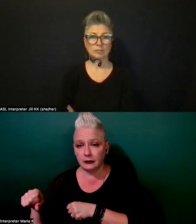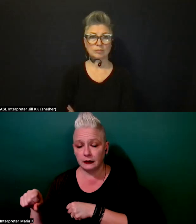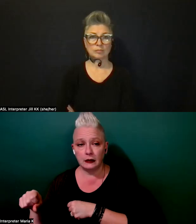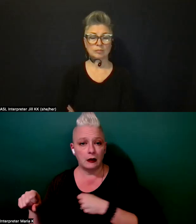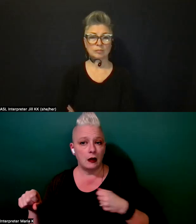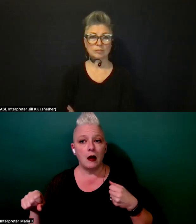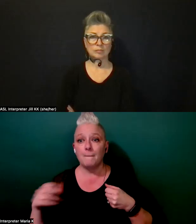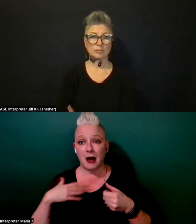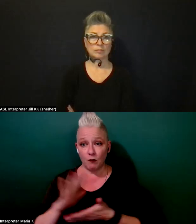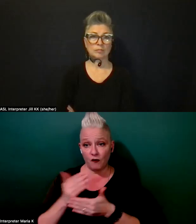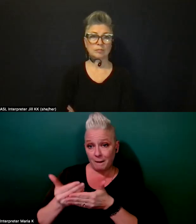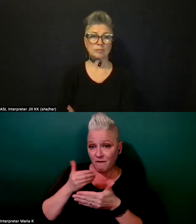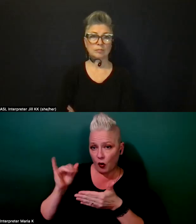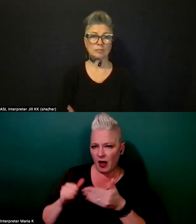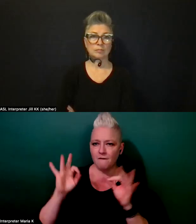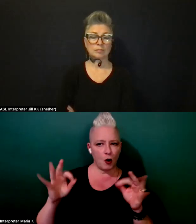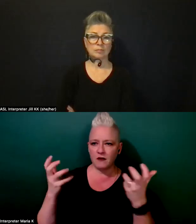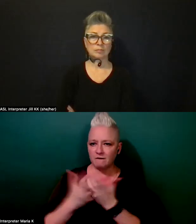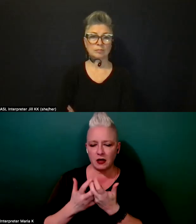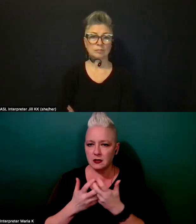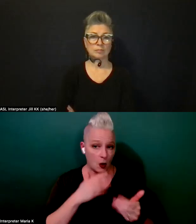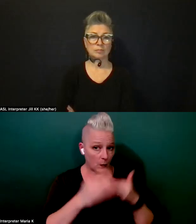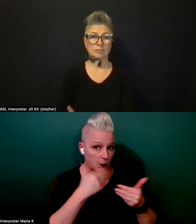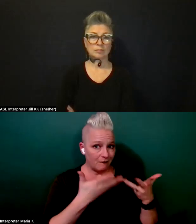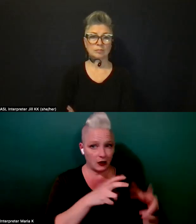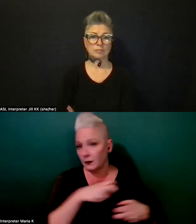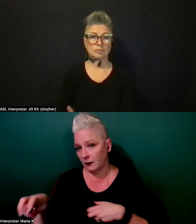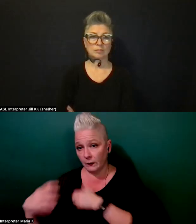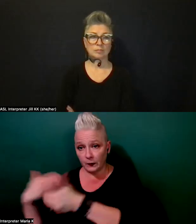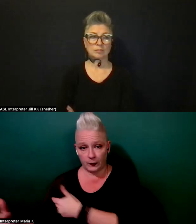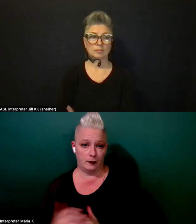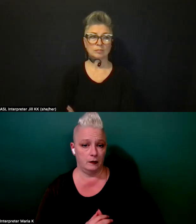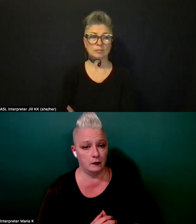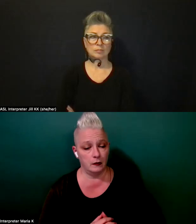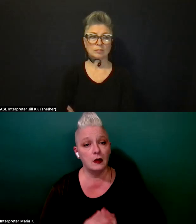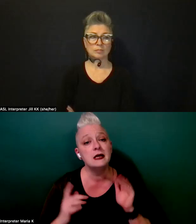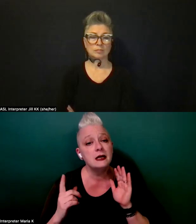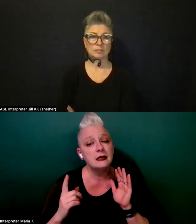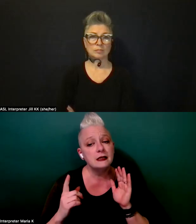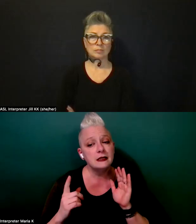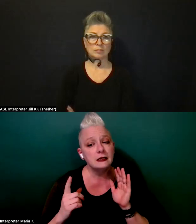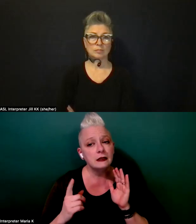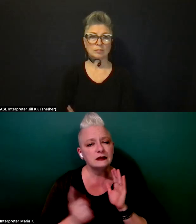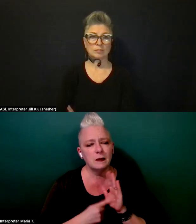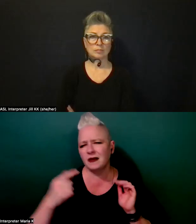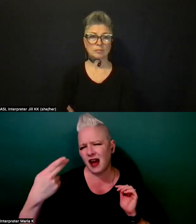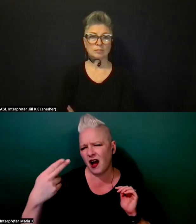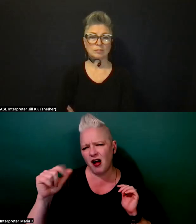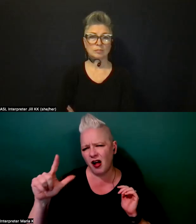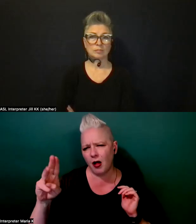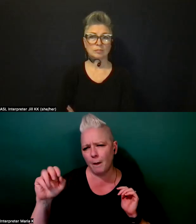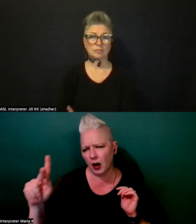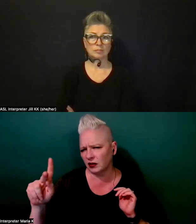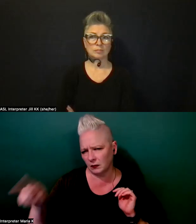fit in right before. So it depends on a lot of things. Sometimes actors, not really on Hallmarks, I haven't seen, but